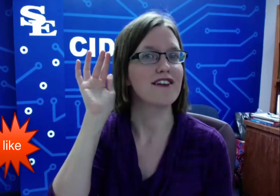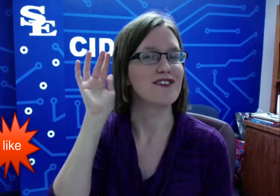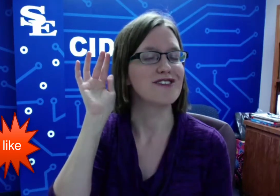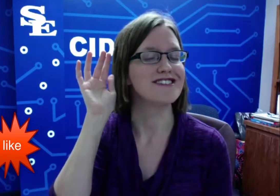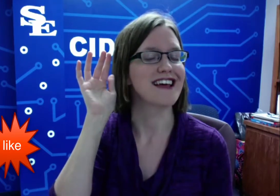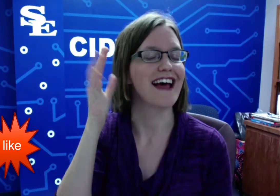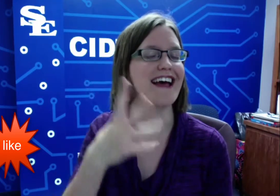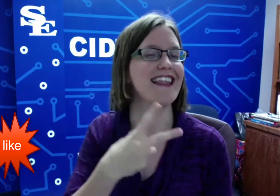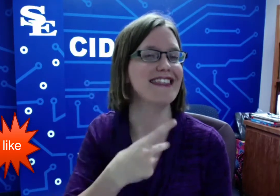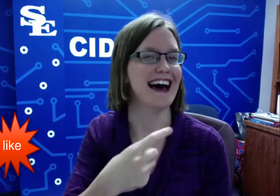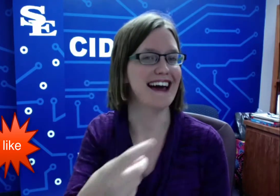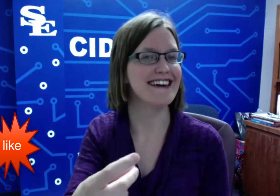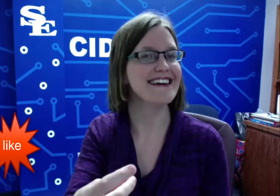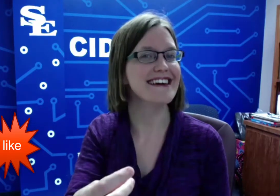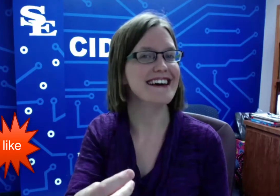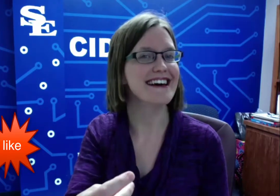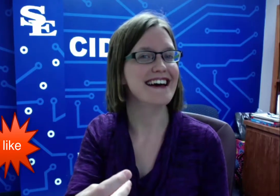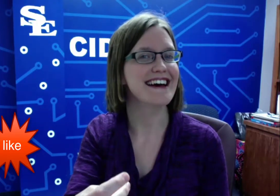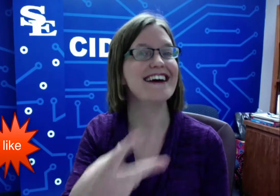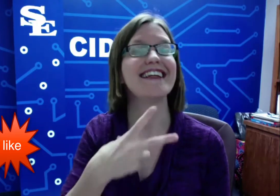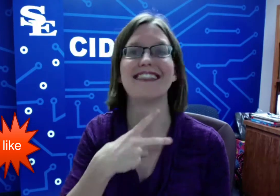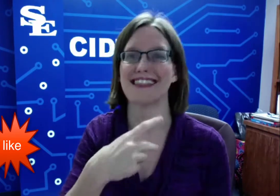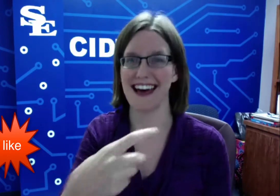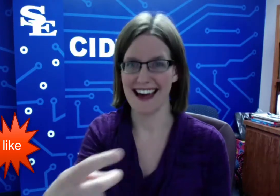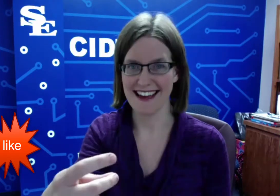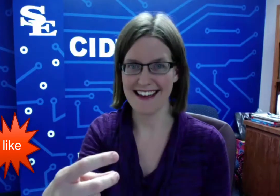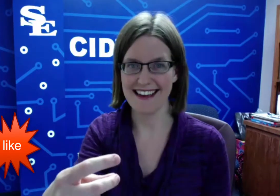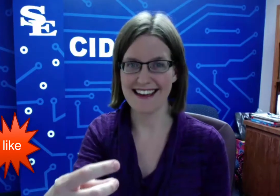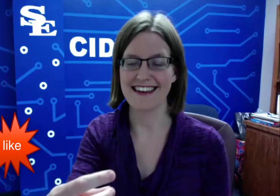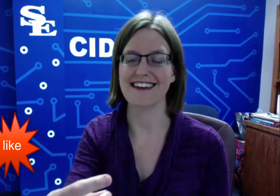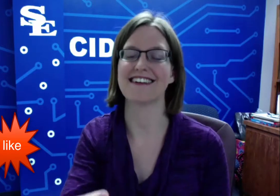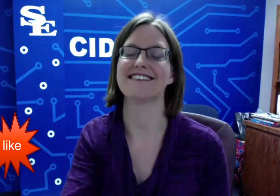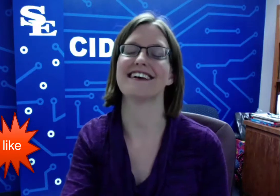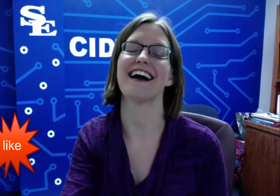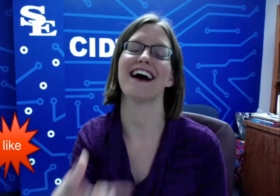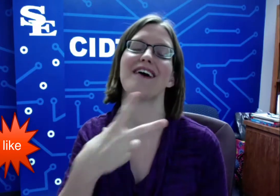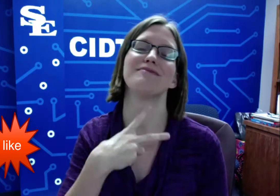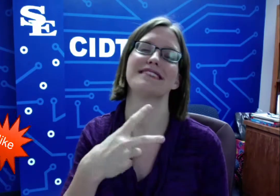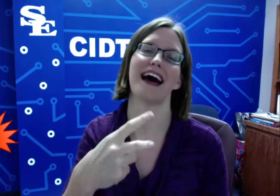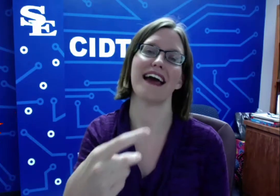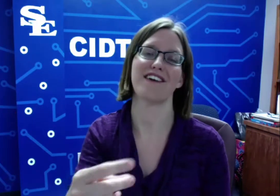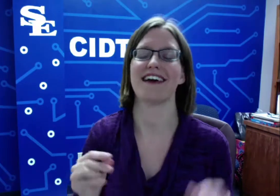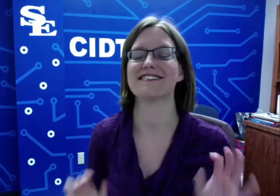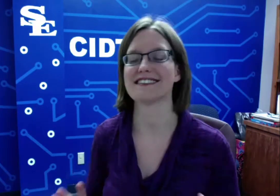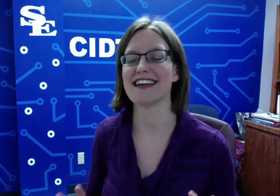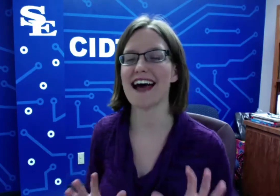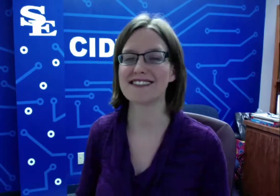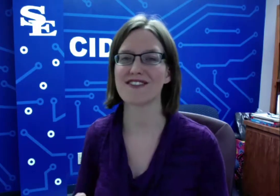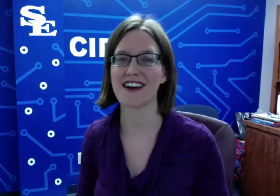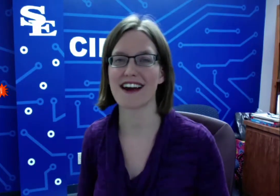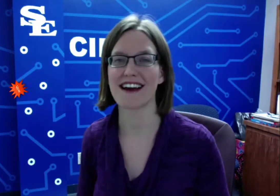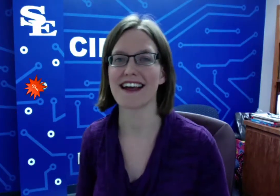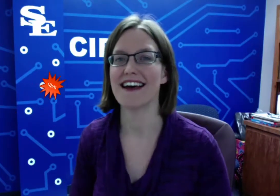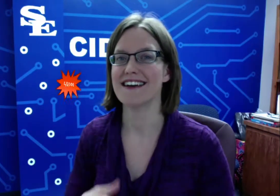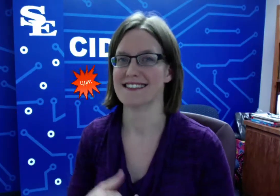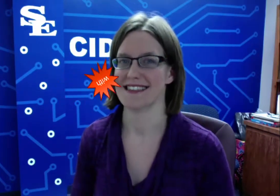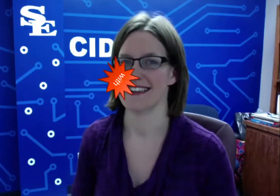you say like? Like. Good job. Like. Okay, here's the last word. See if